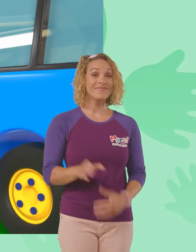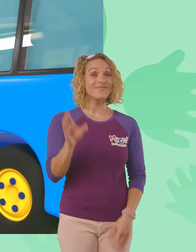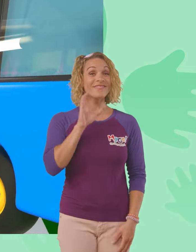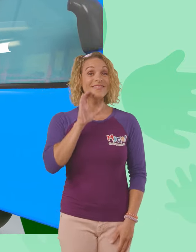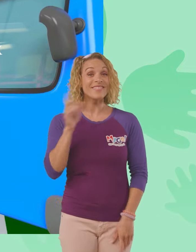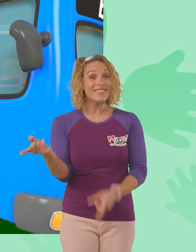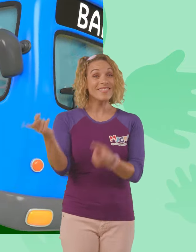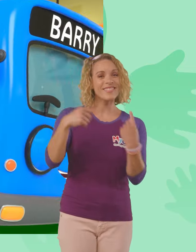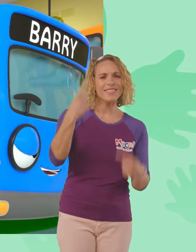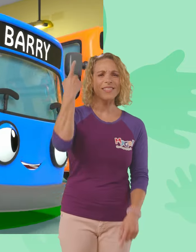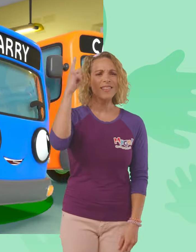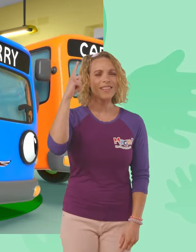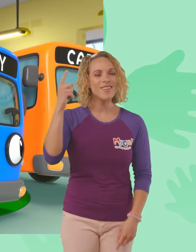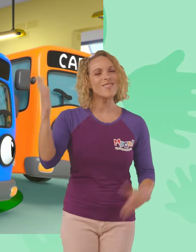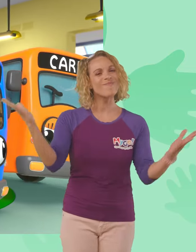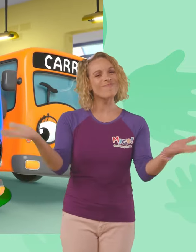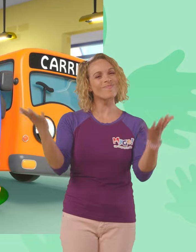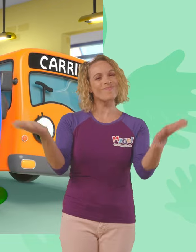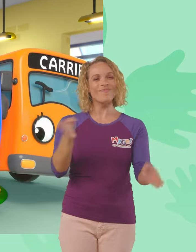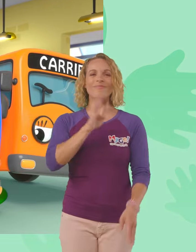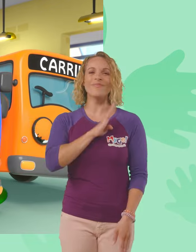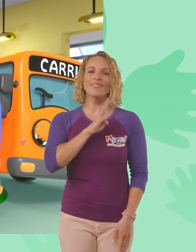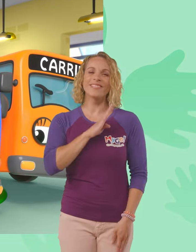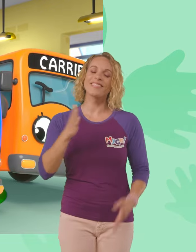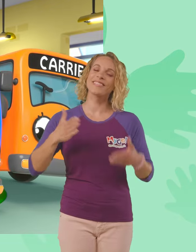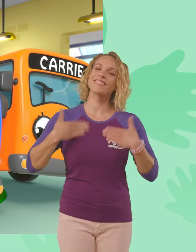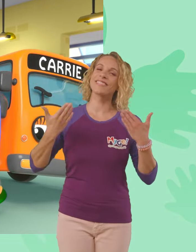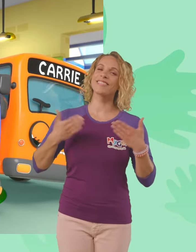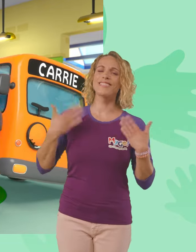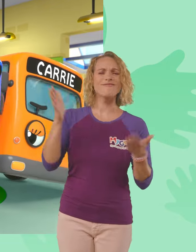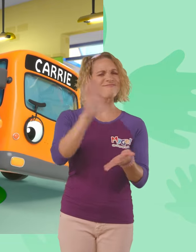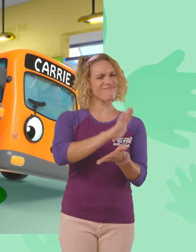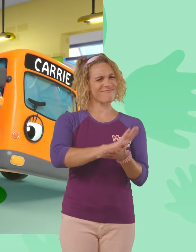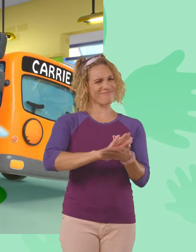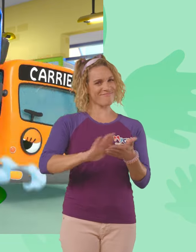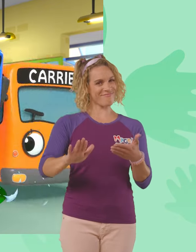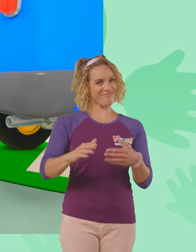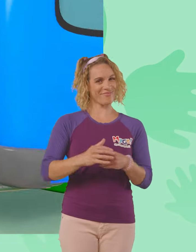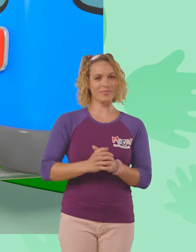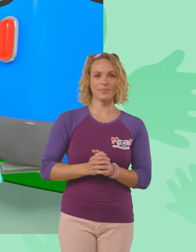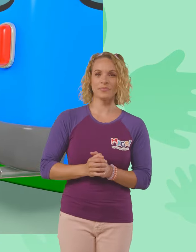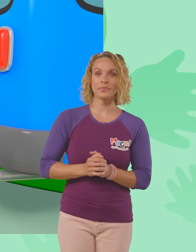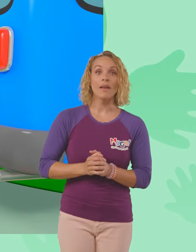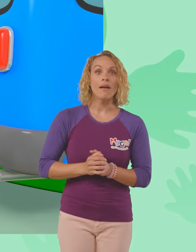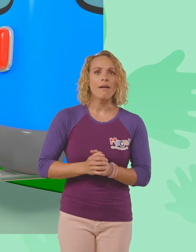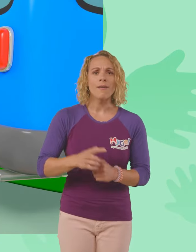Ah, Carrie's come to cheer Barry up. How lovely.